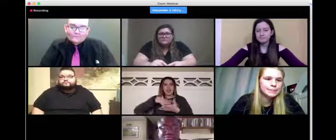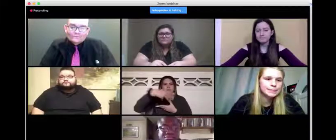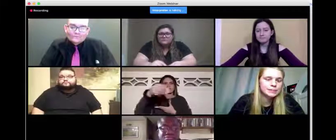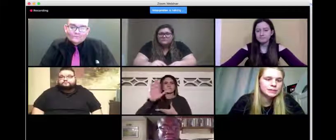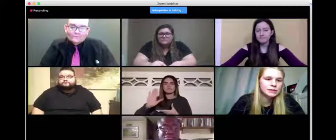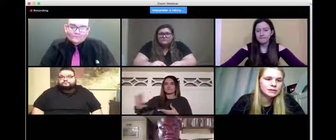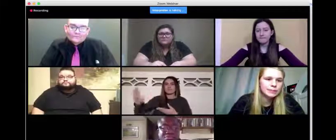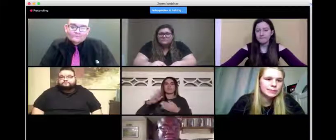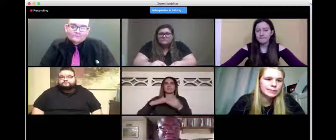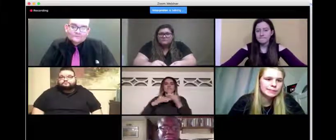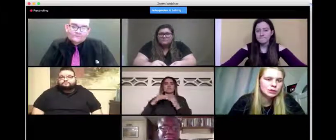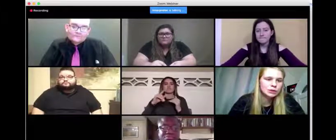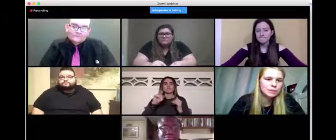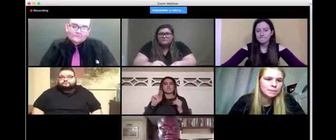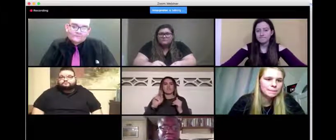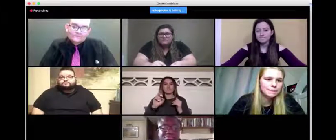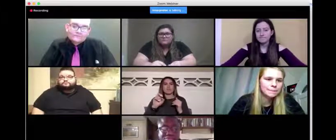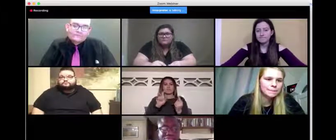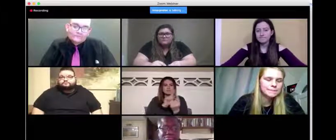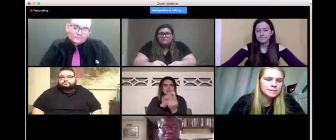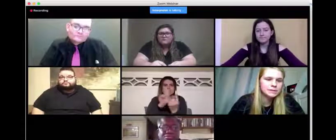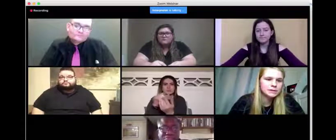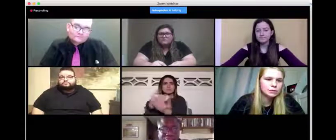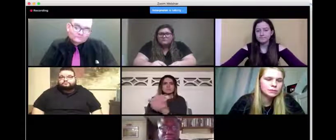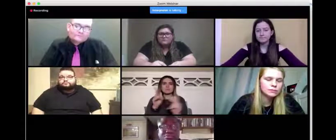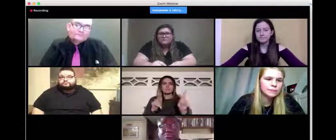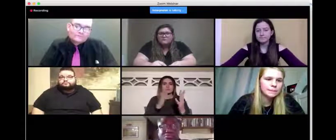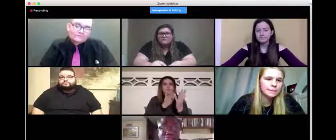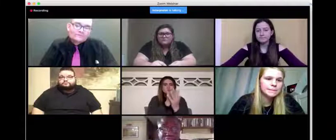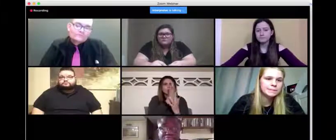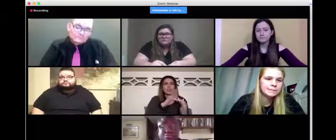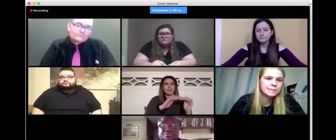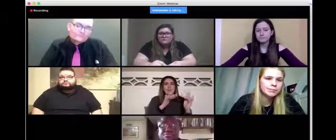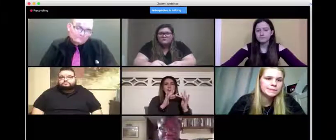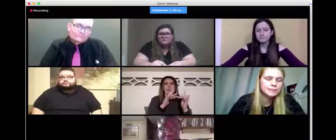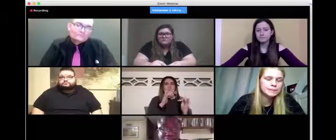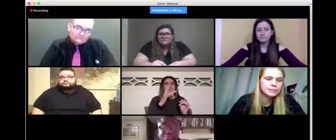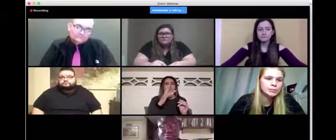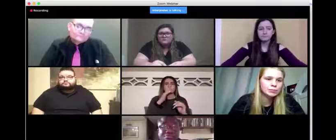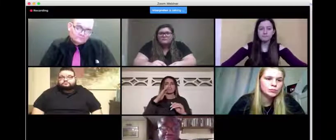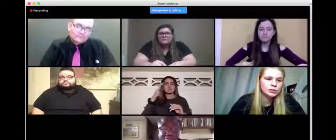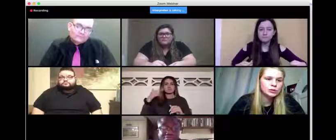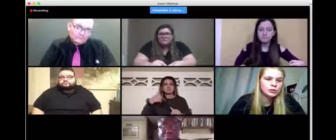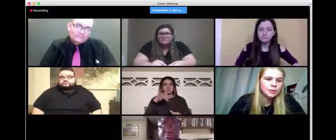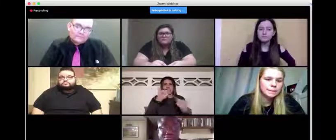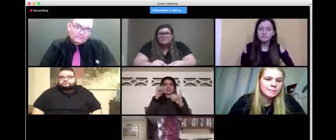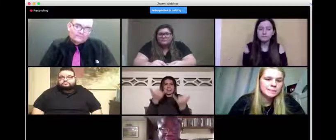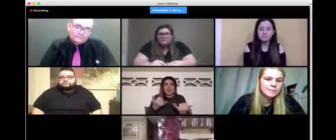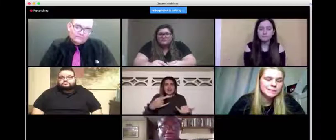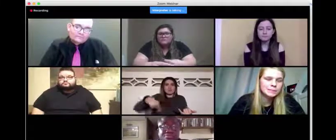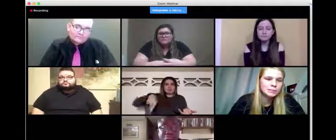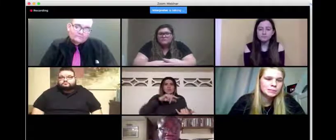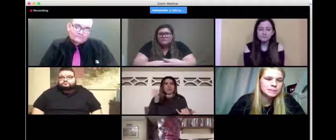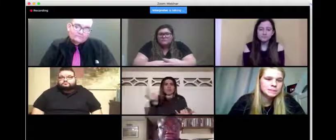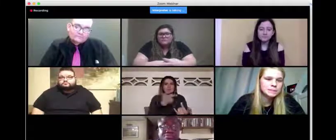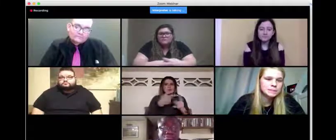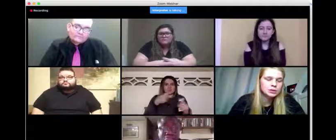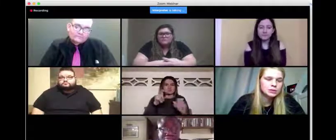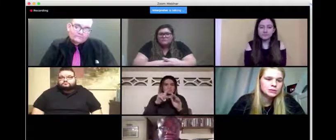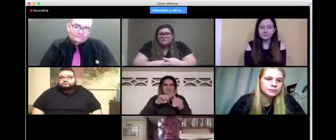and meet people, like now all of us being on here from different states. That's so cool, that we're all involved with the same community.